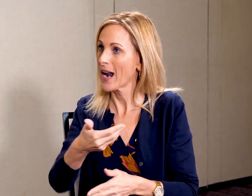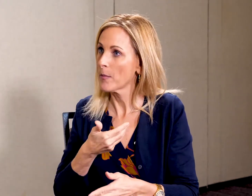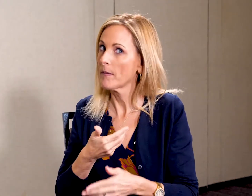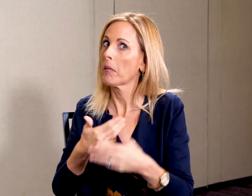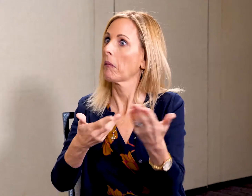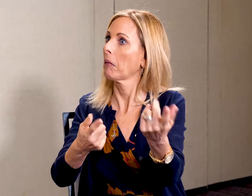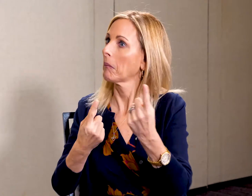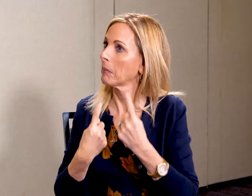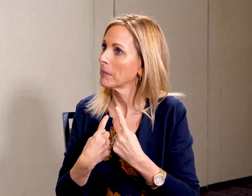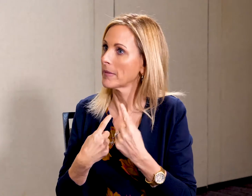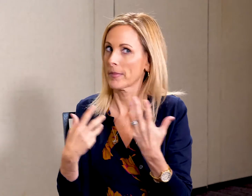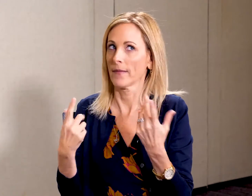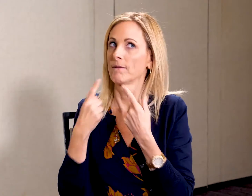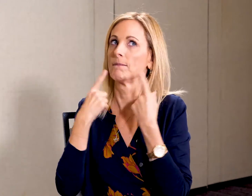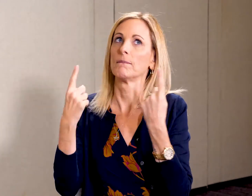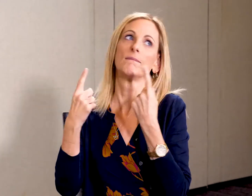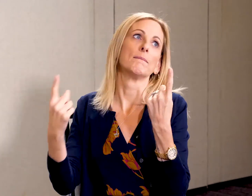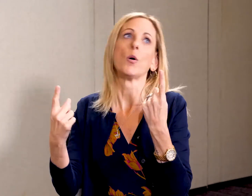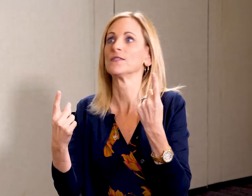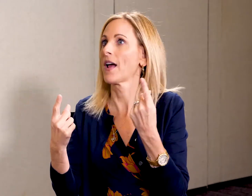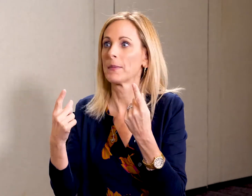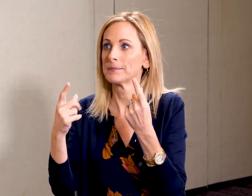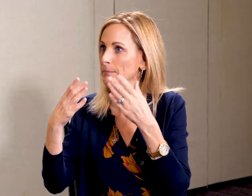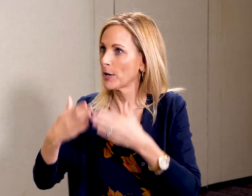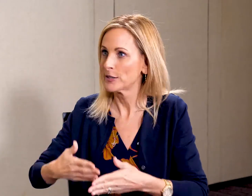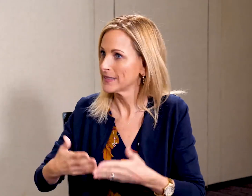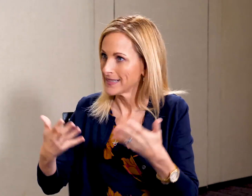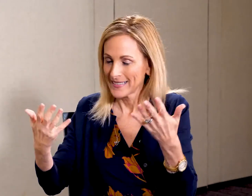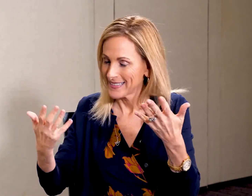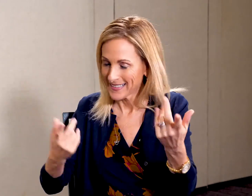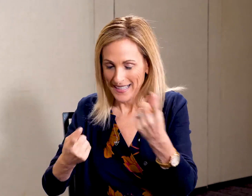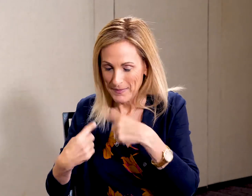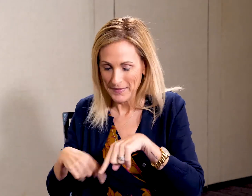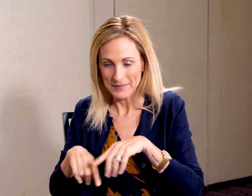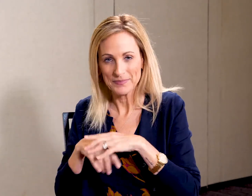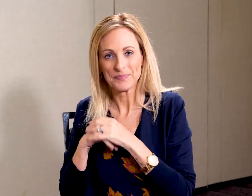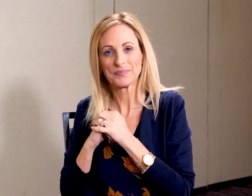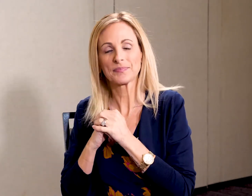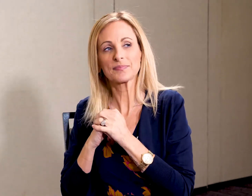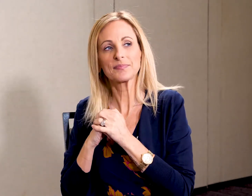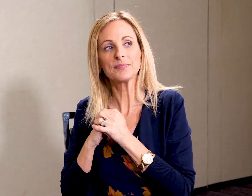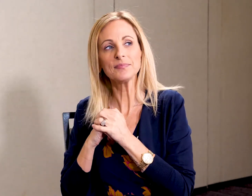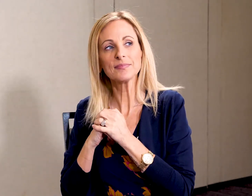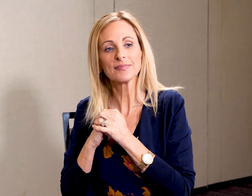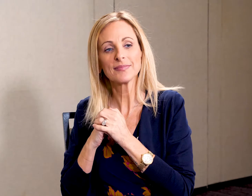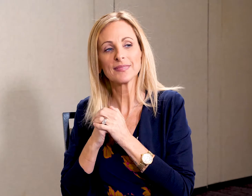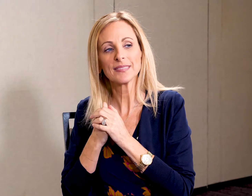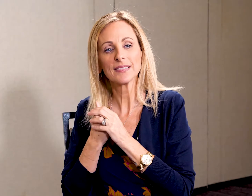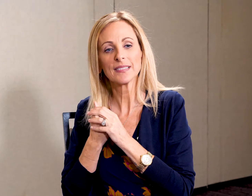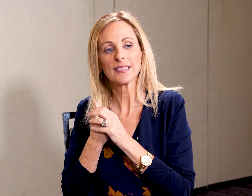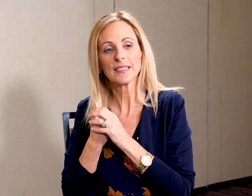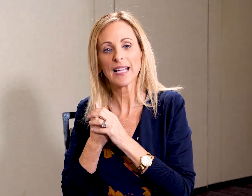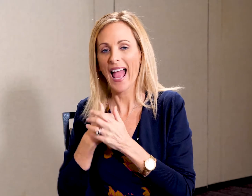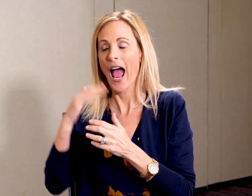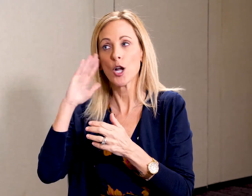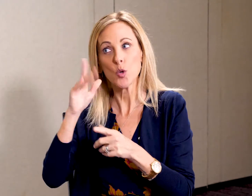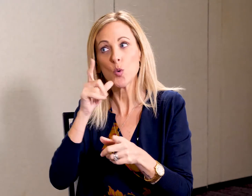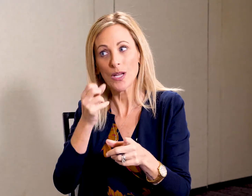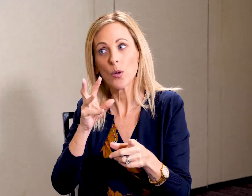doing. So we invited him, he came, and he was the most famous person to ever pay a visit to our center. And I knew